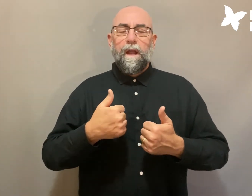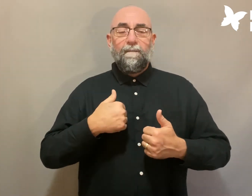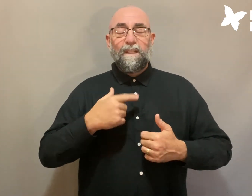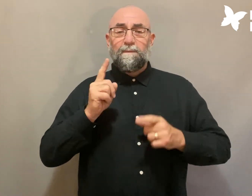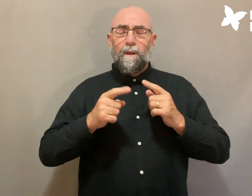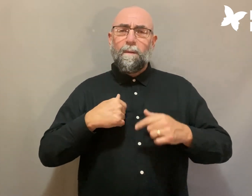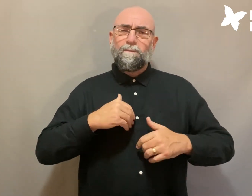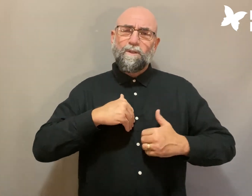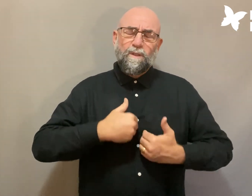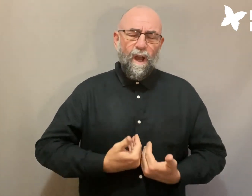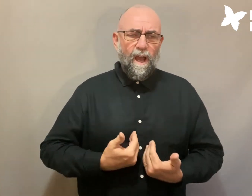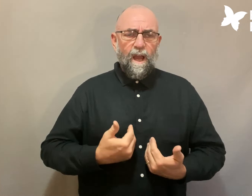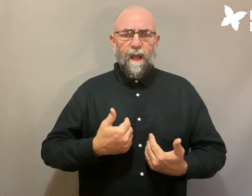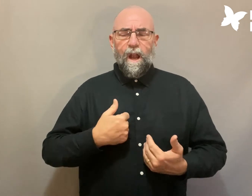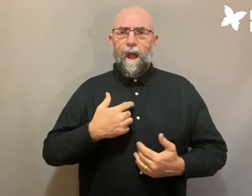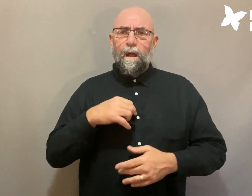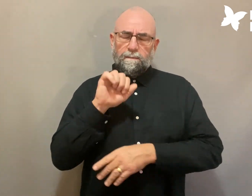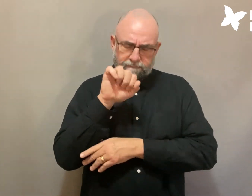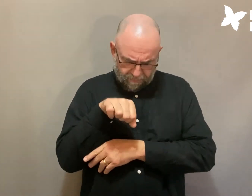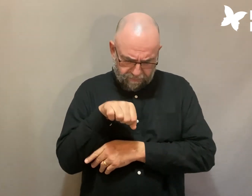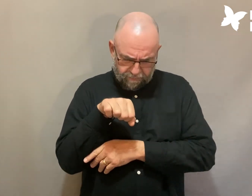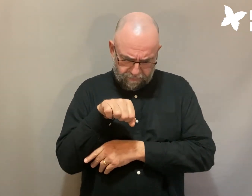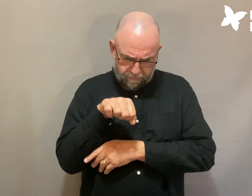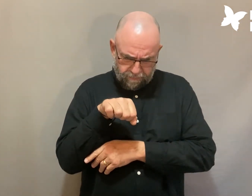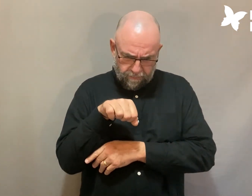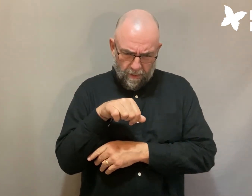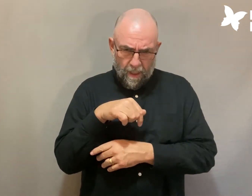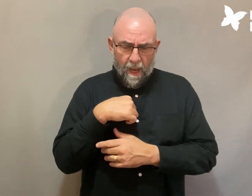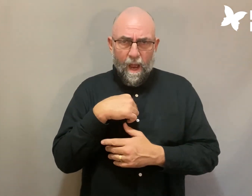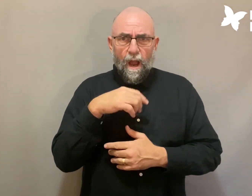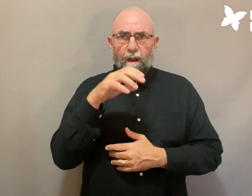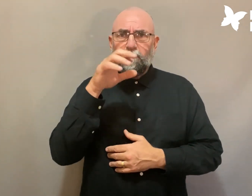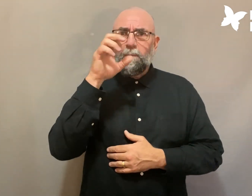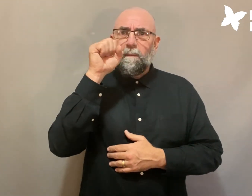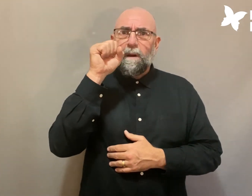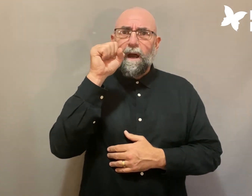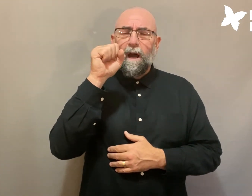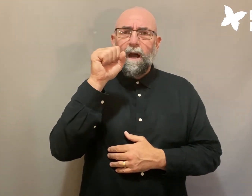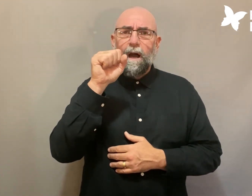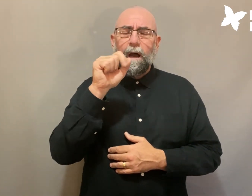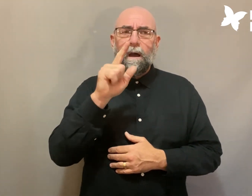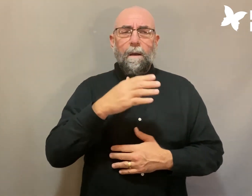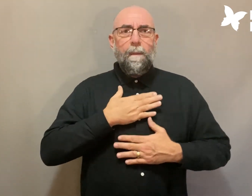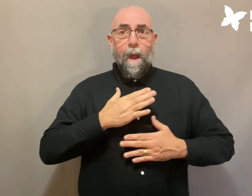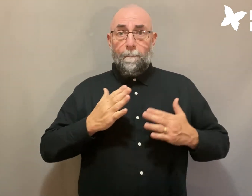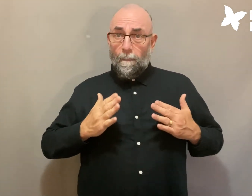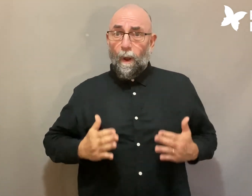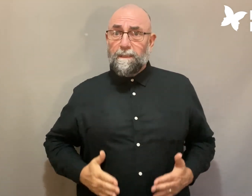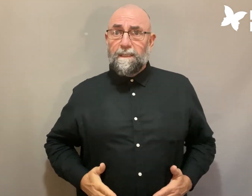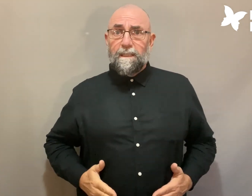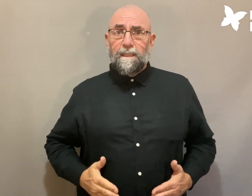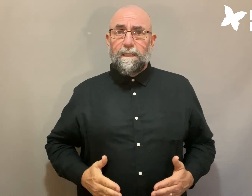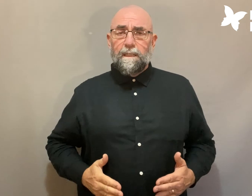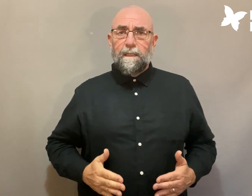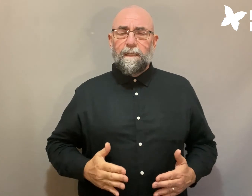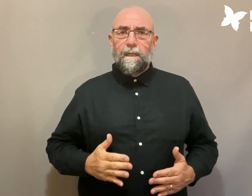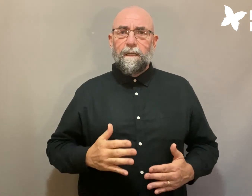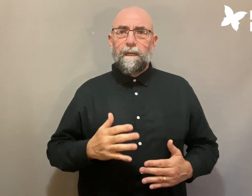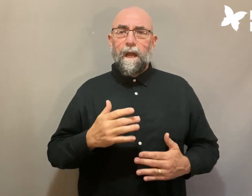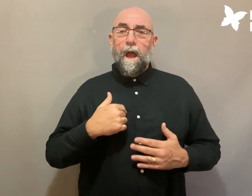and, you drop your head. And I remember that part of my body is towards the sky where she